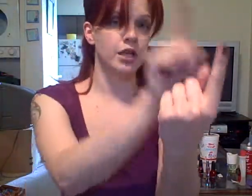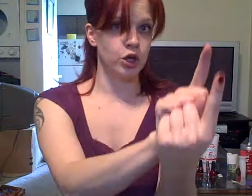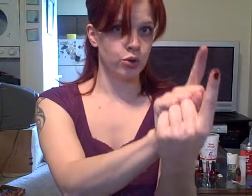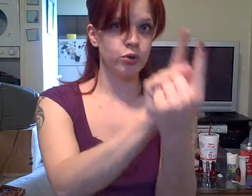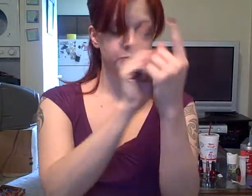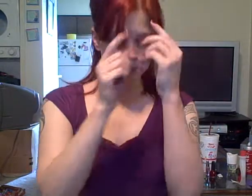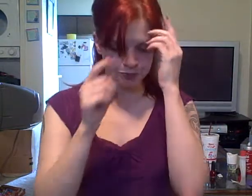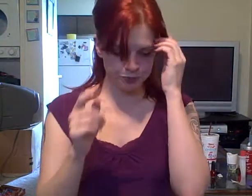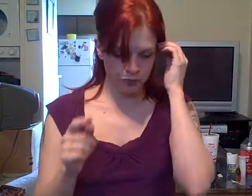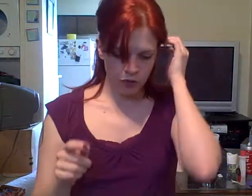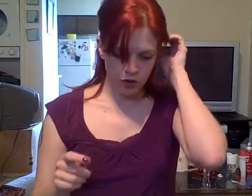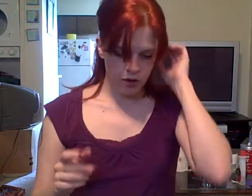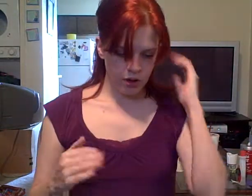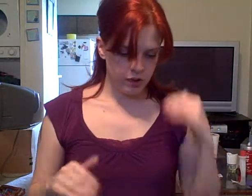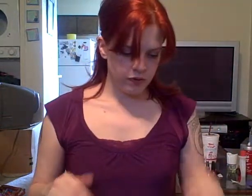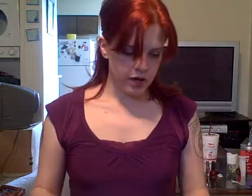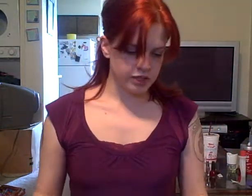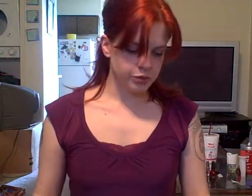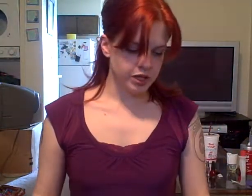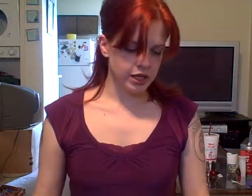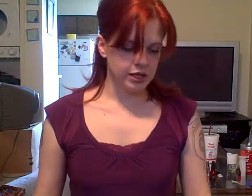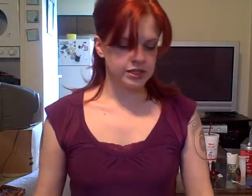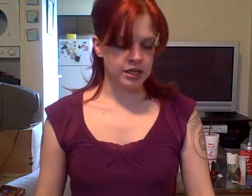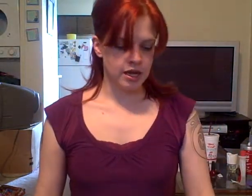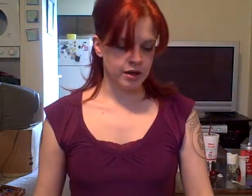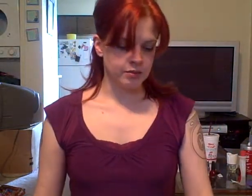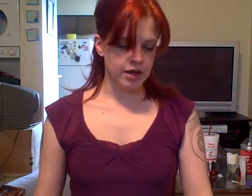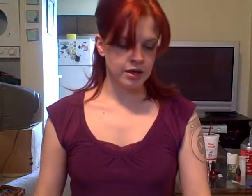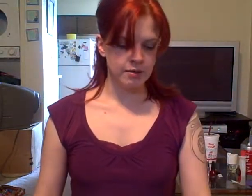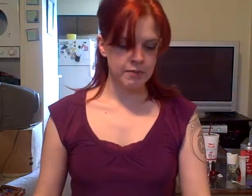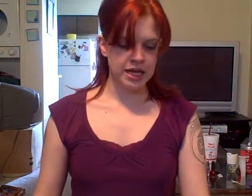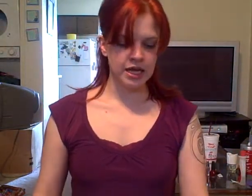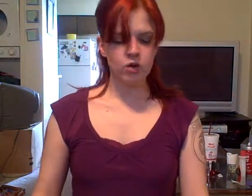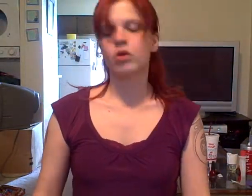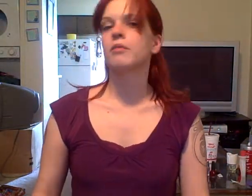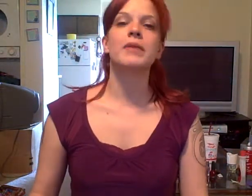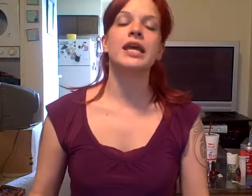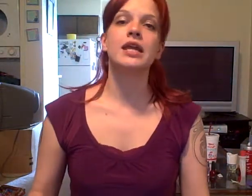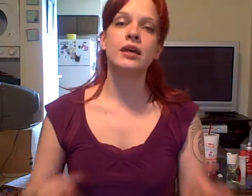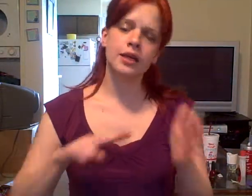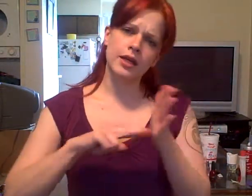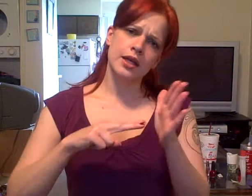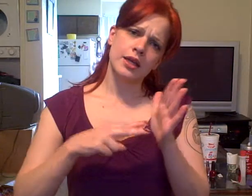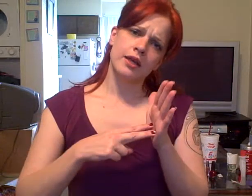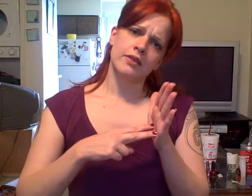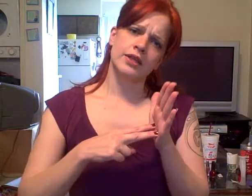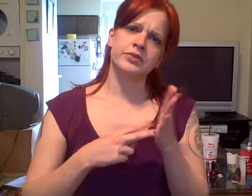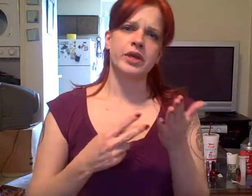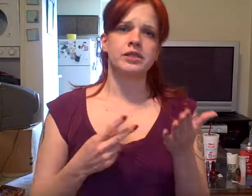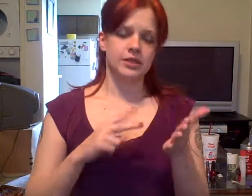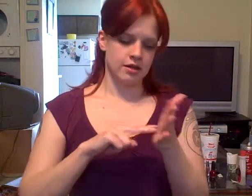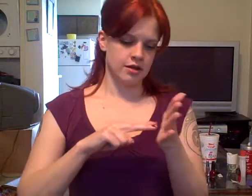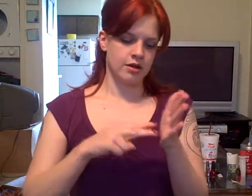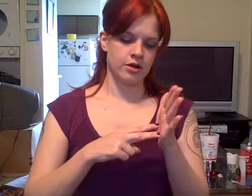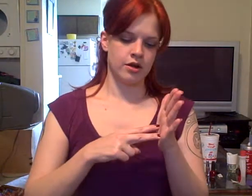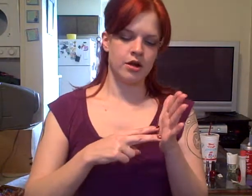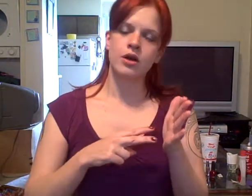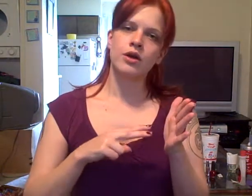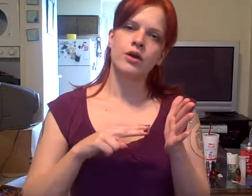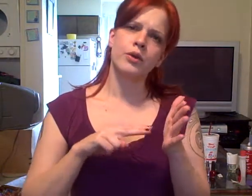you. The next one is meaning or mean. This means, what